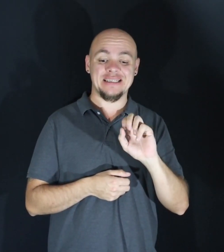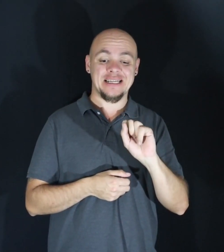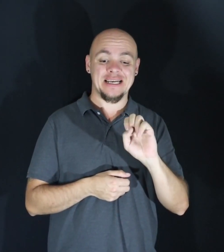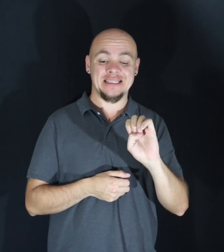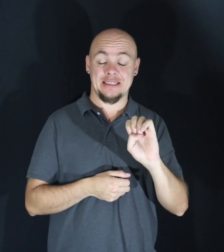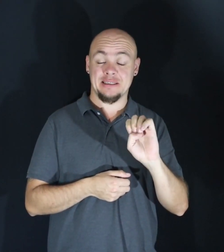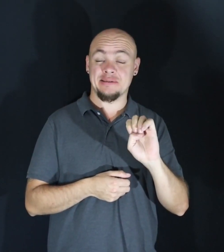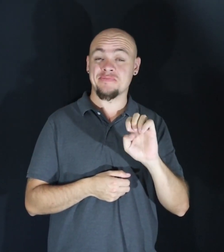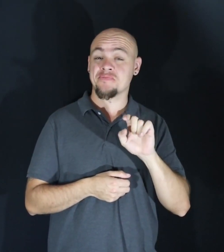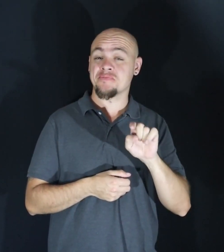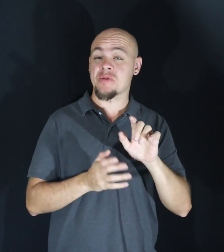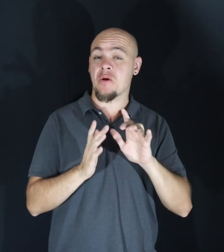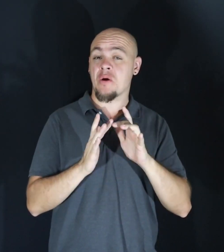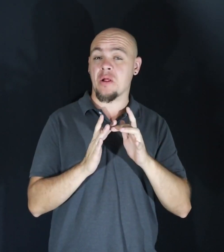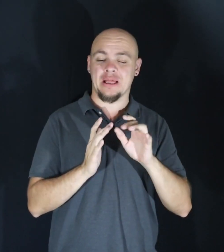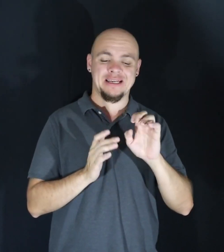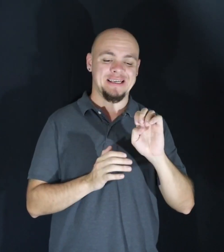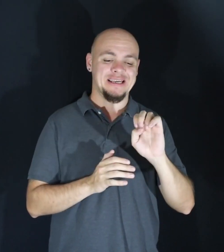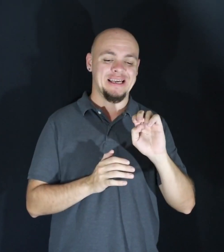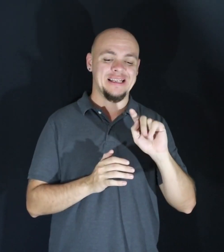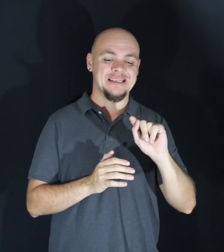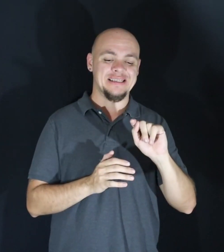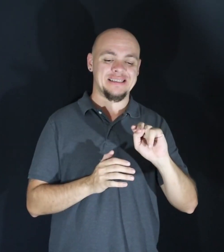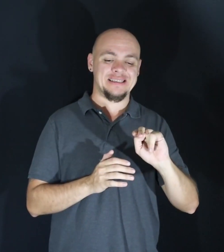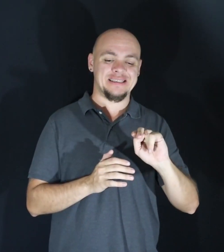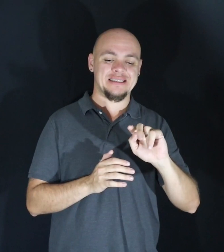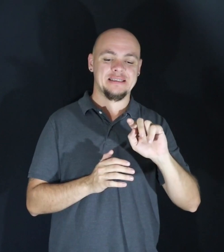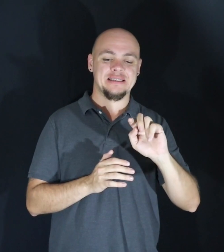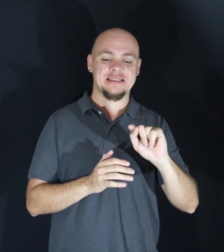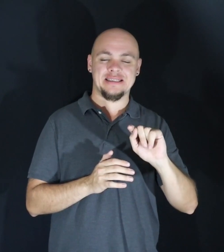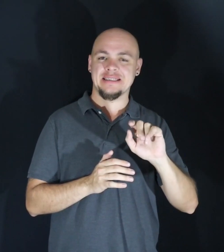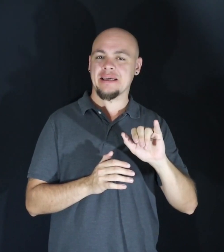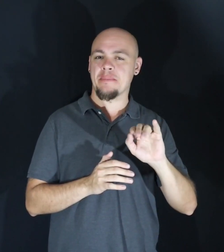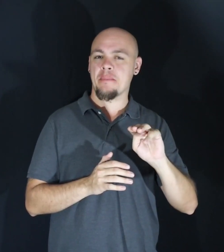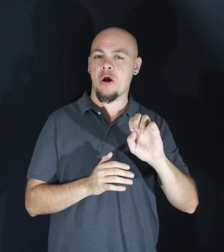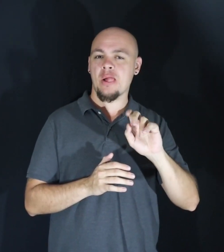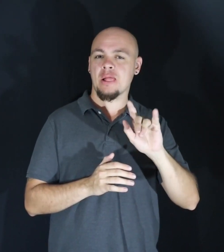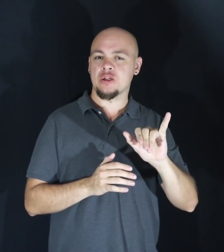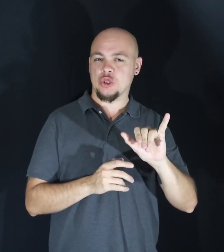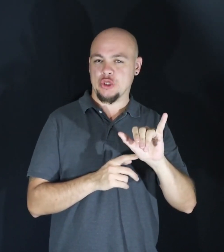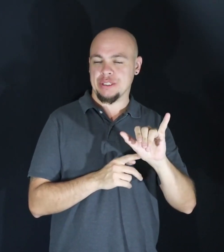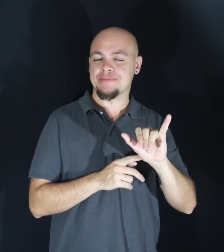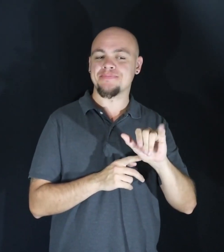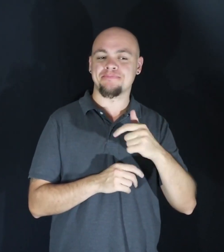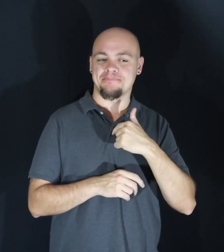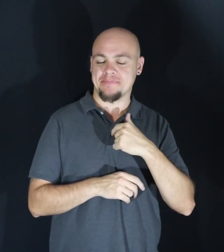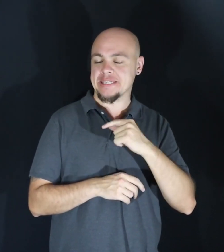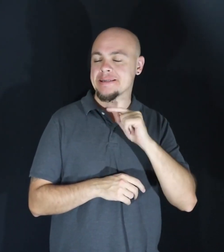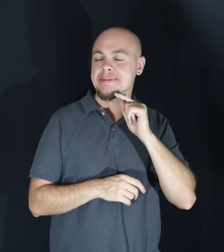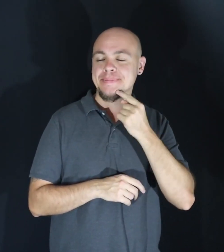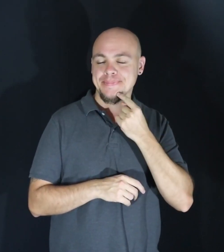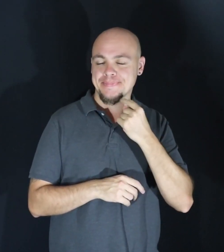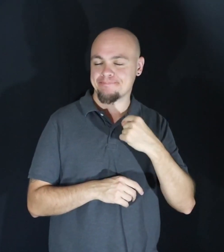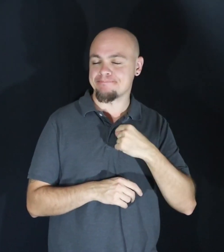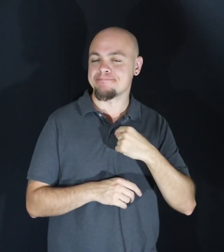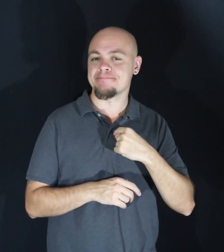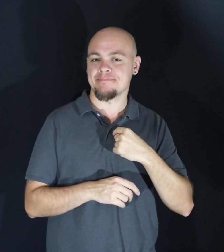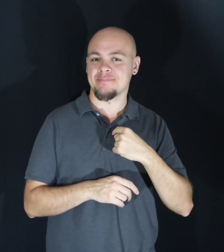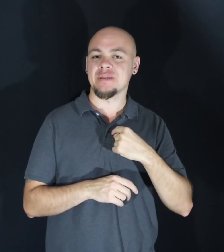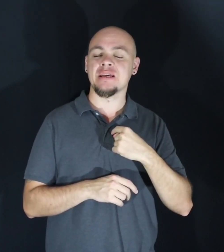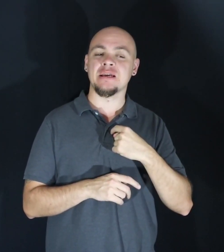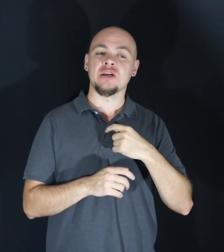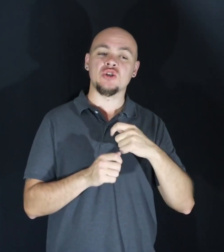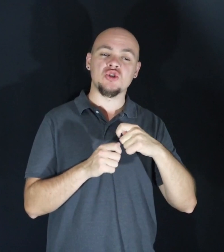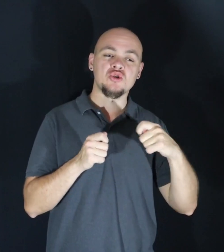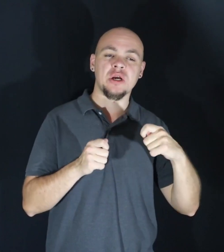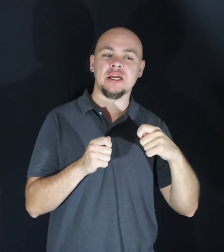According to this online etymology dictionary that I love, I am indeed intense. That is stretched,